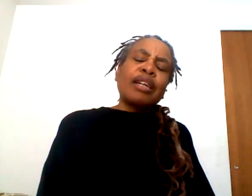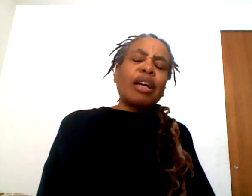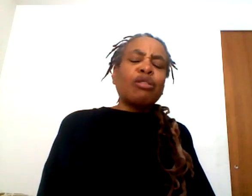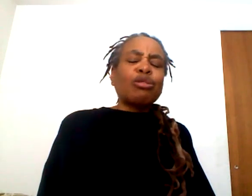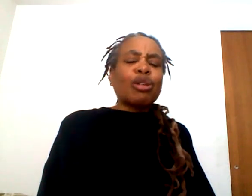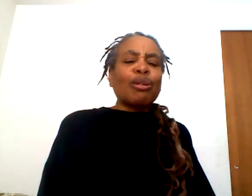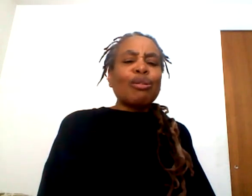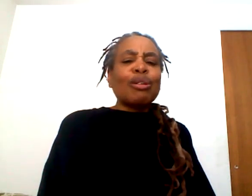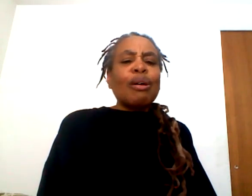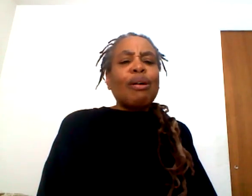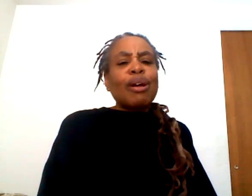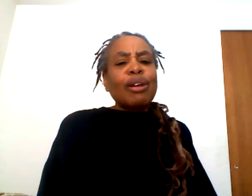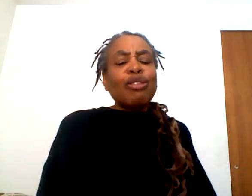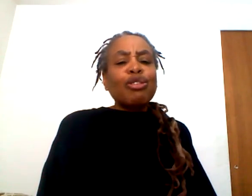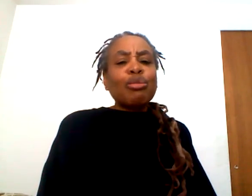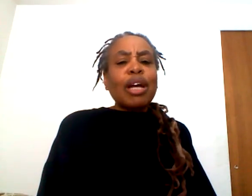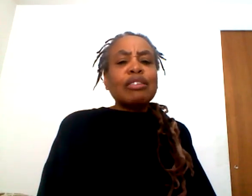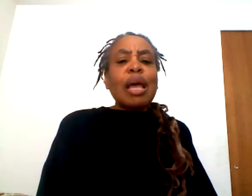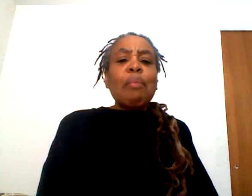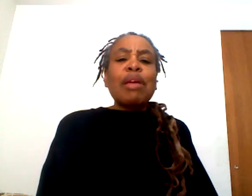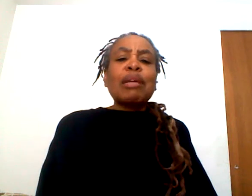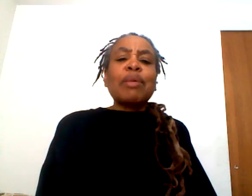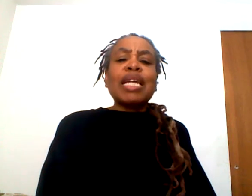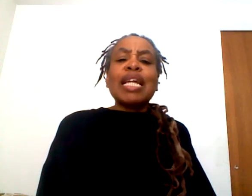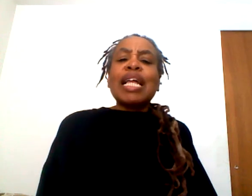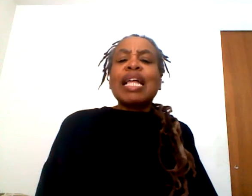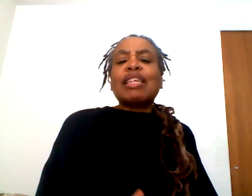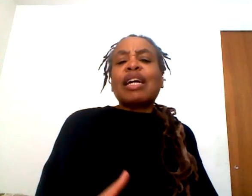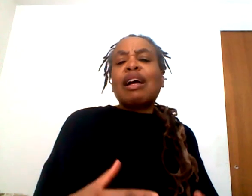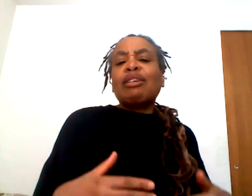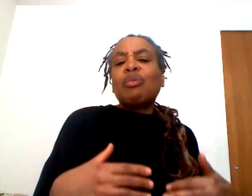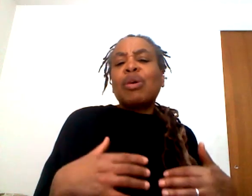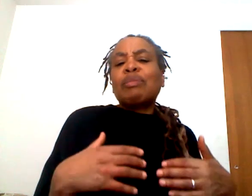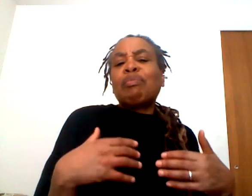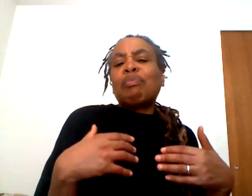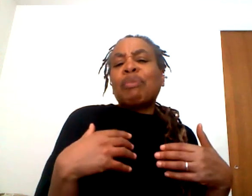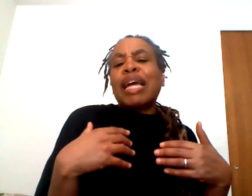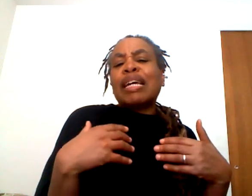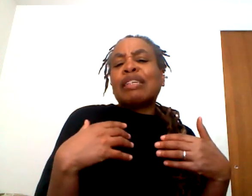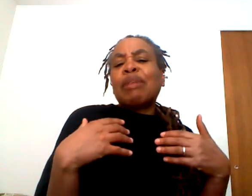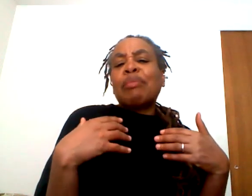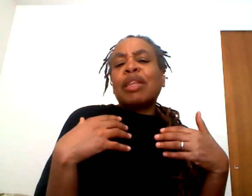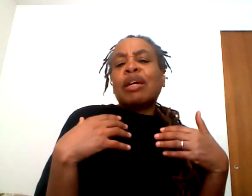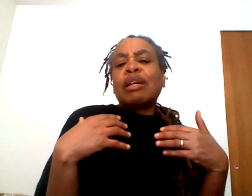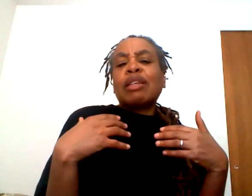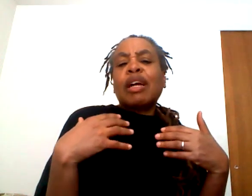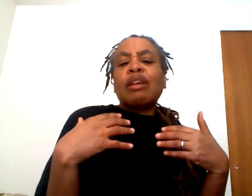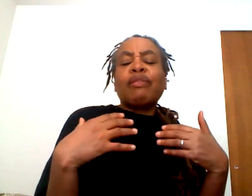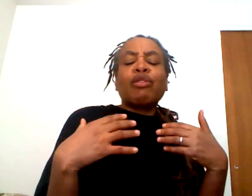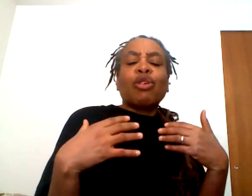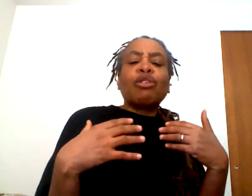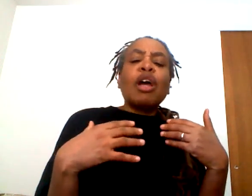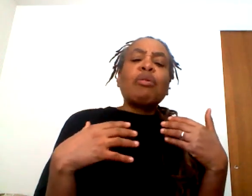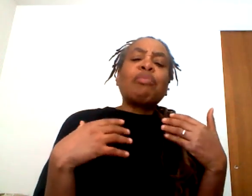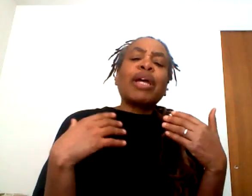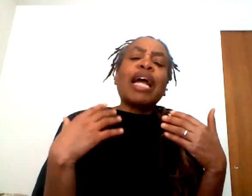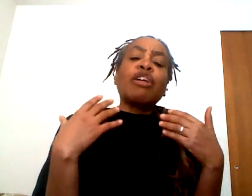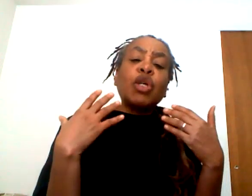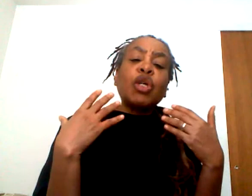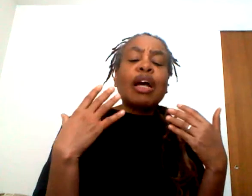another skirt or another dress. Maybe the color would bring, maybe the color of the skirt would bring out your color a